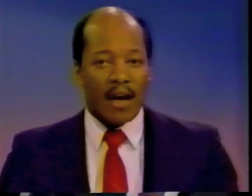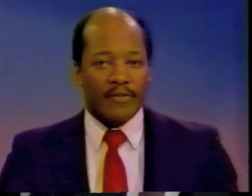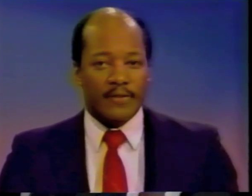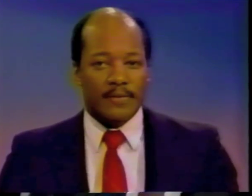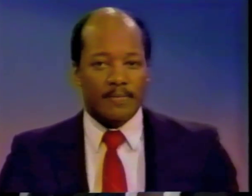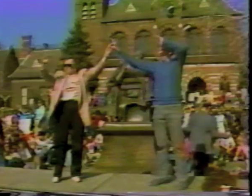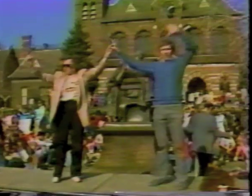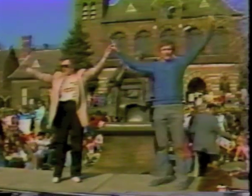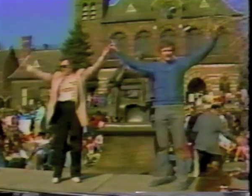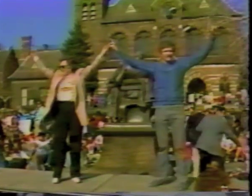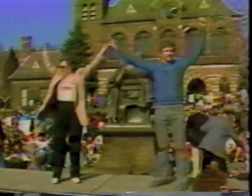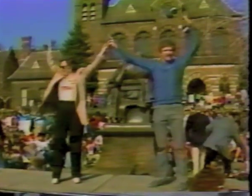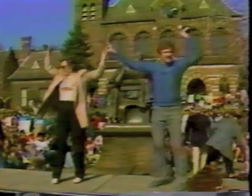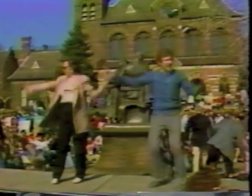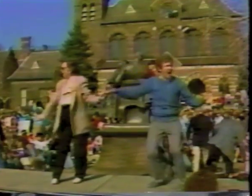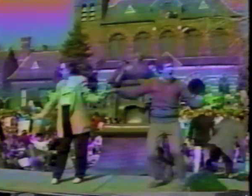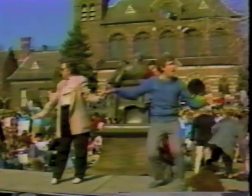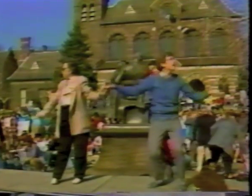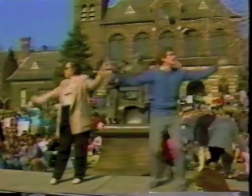and staff.